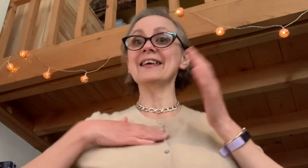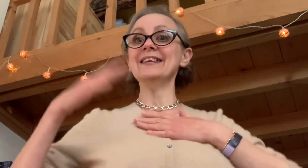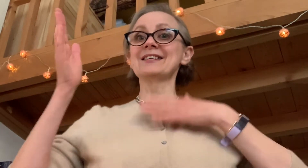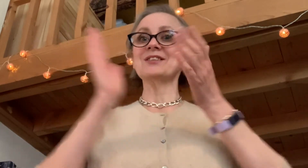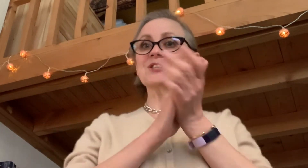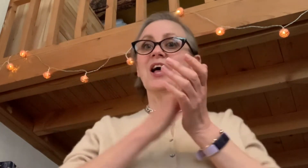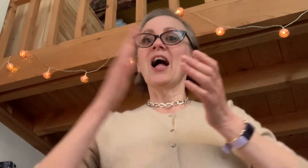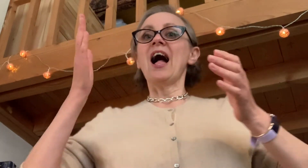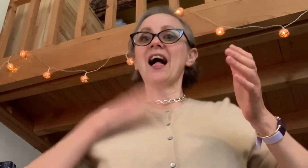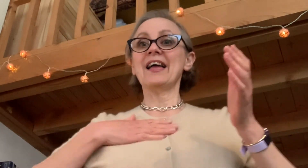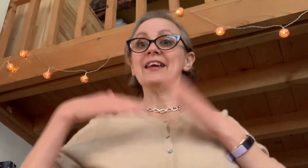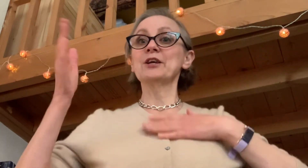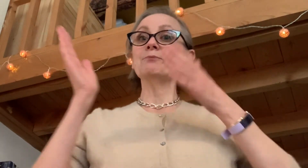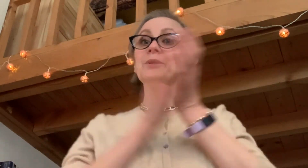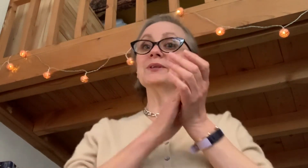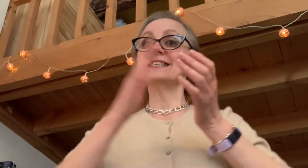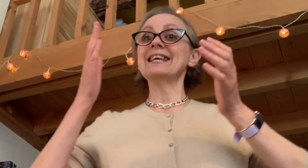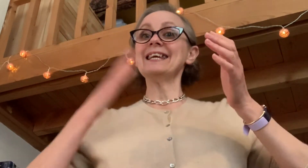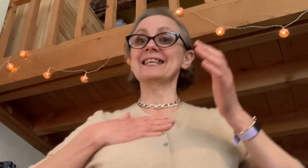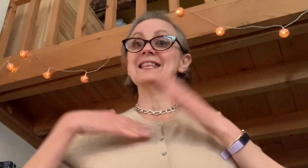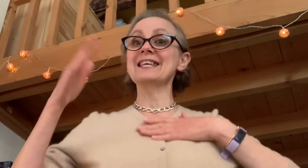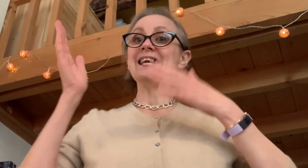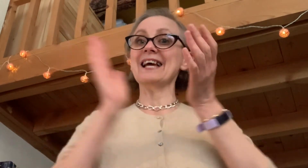overhead. I hear music in the air,